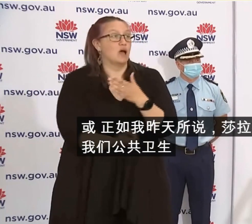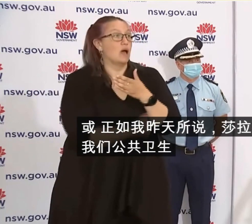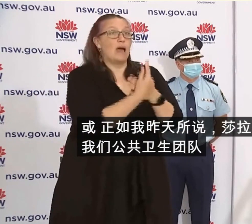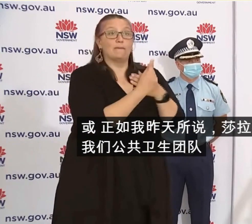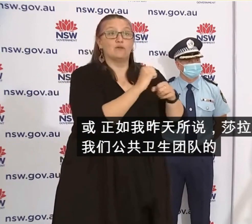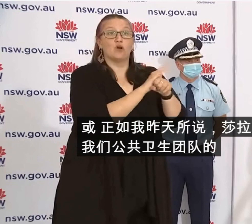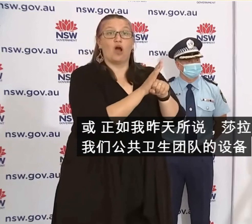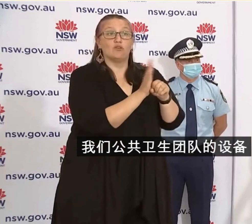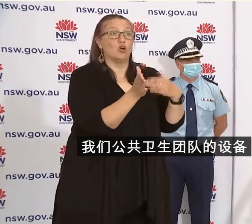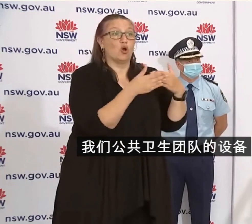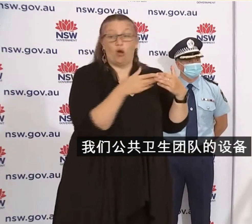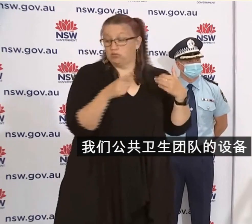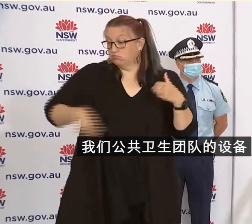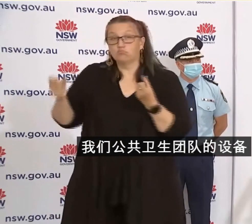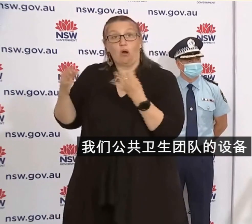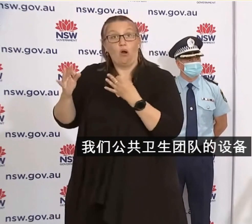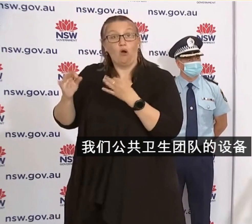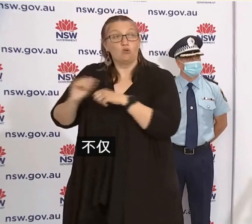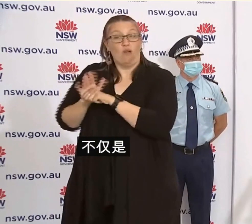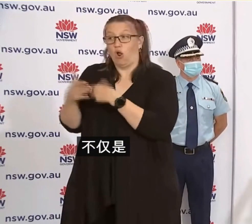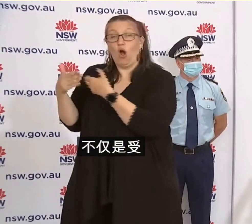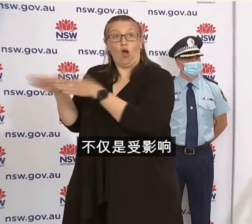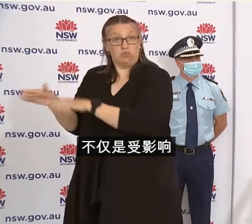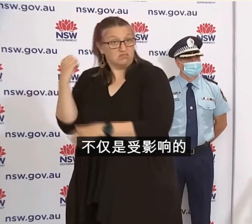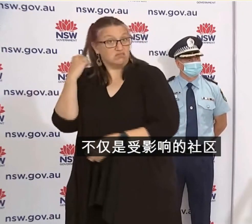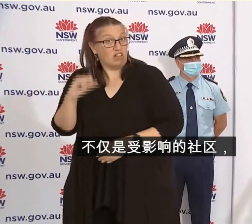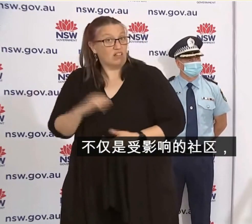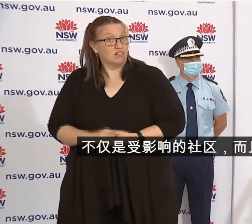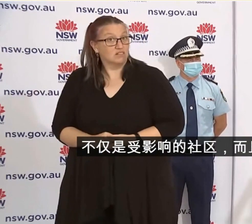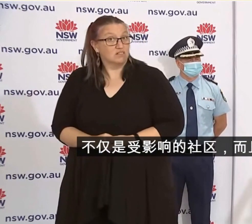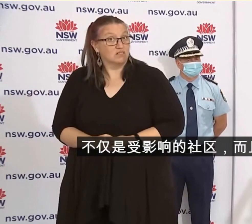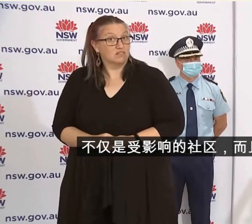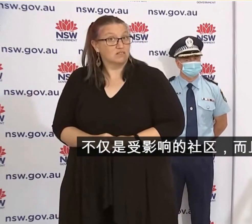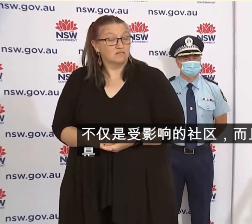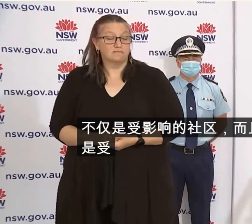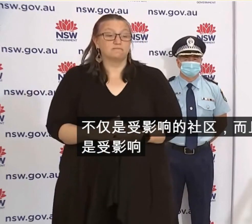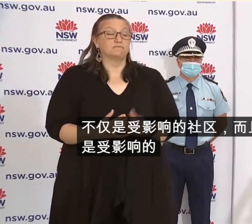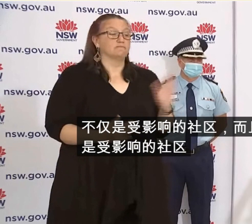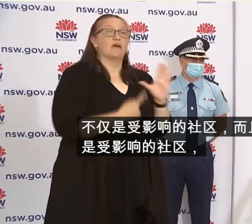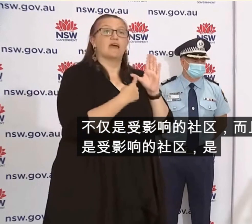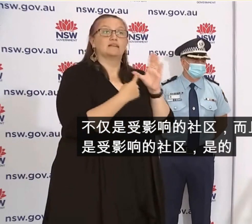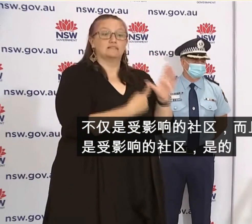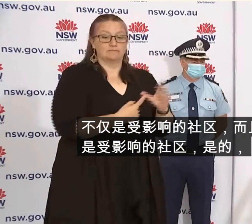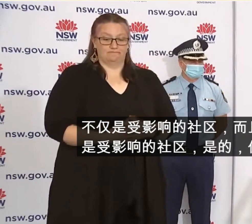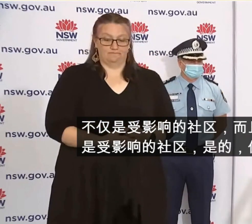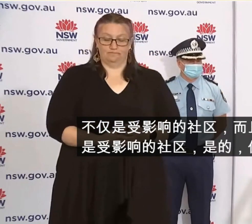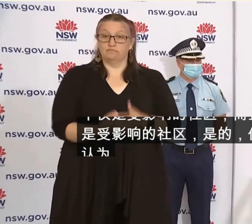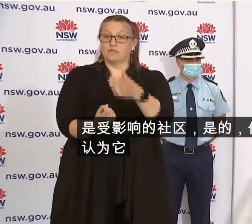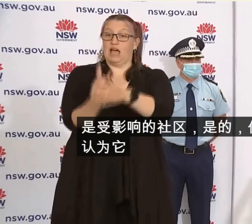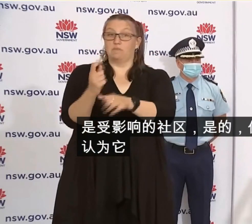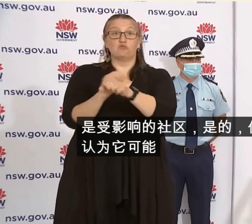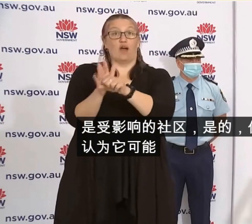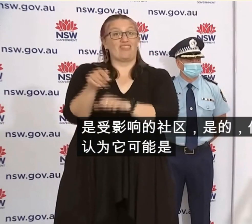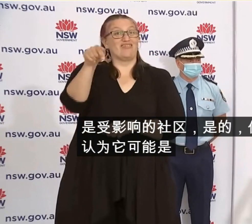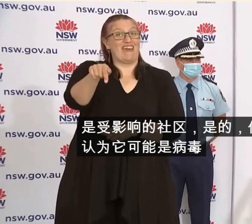Sarah, the advice from our public health team has been not just the affected community, but an affected community, yes, but where we